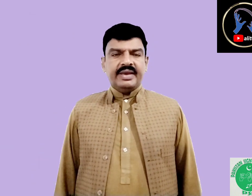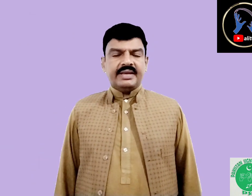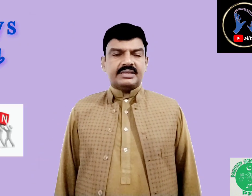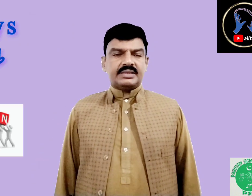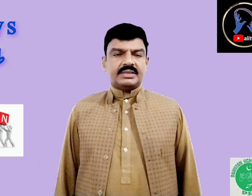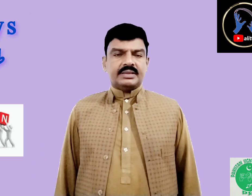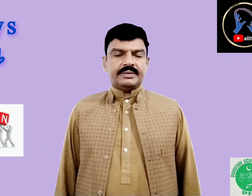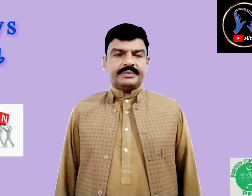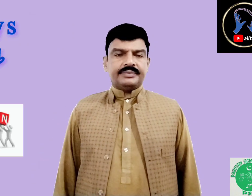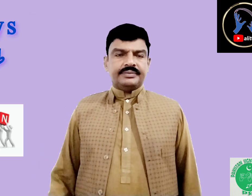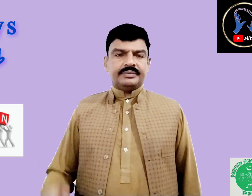ways